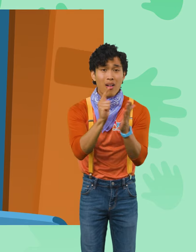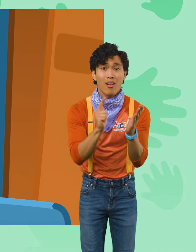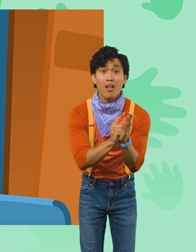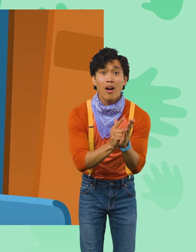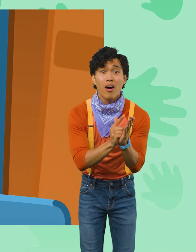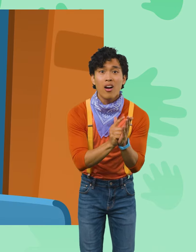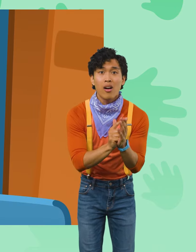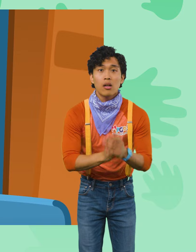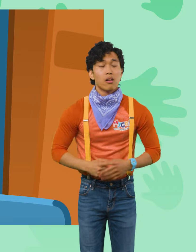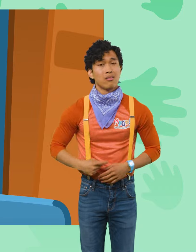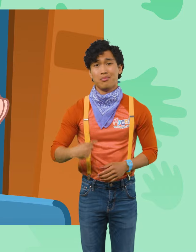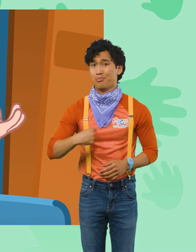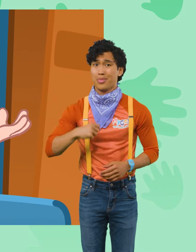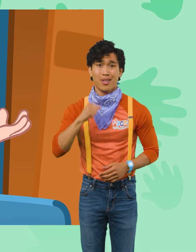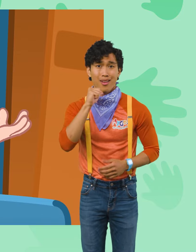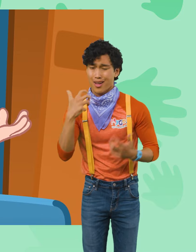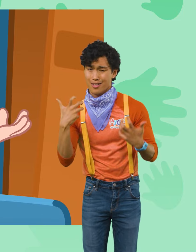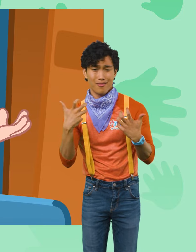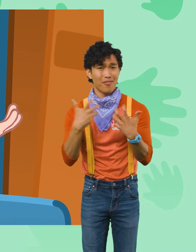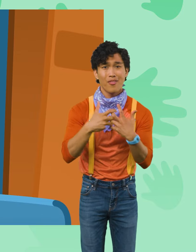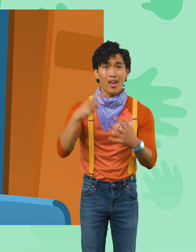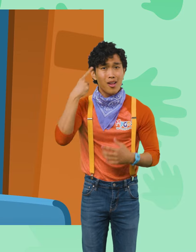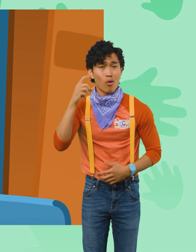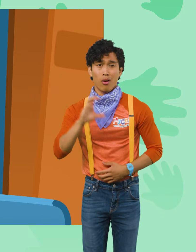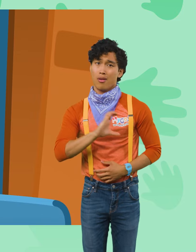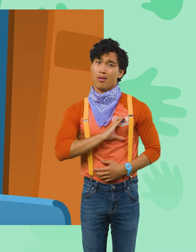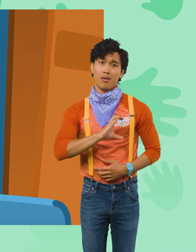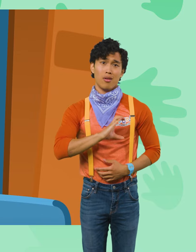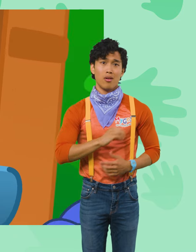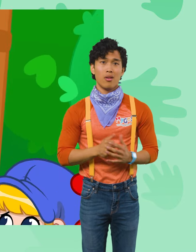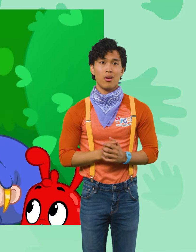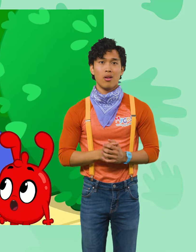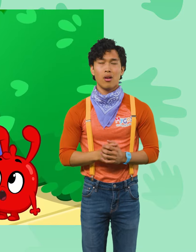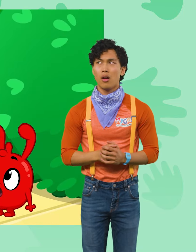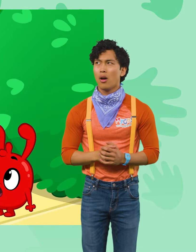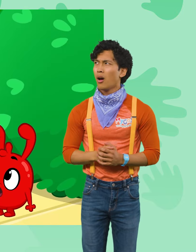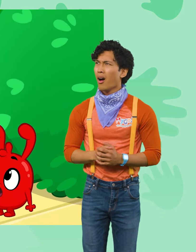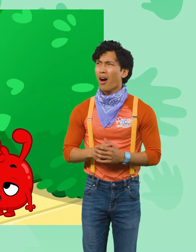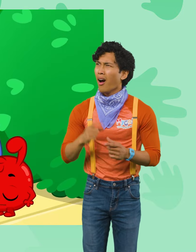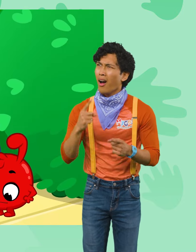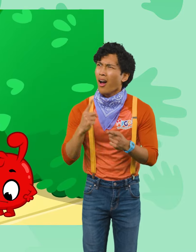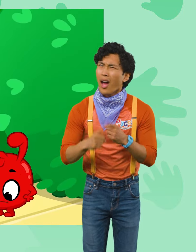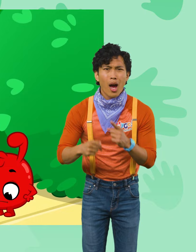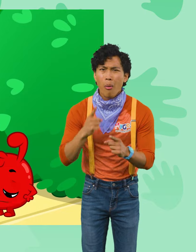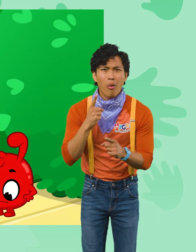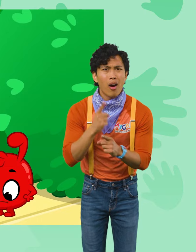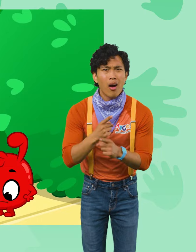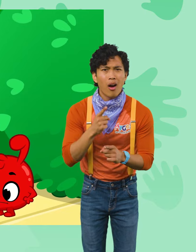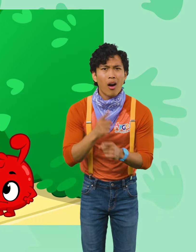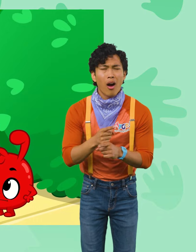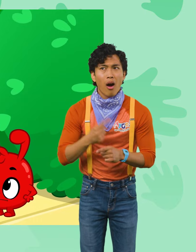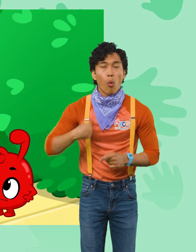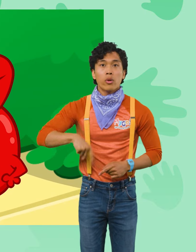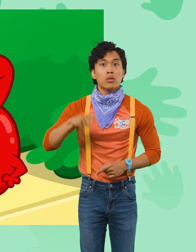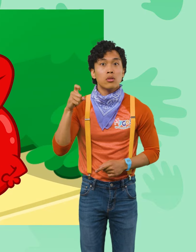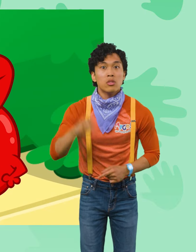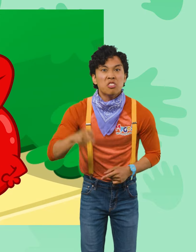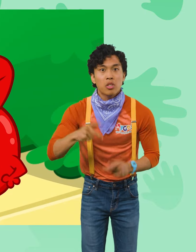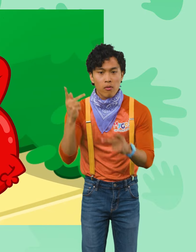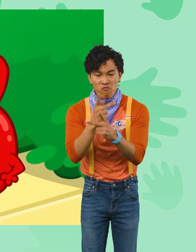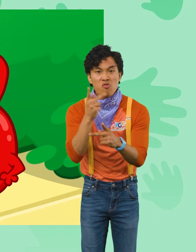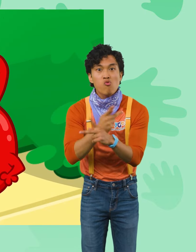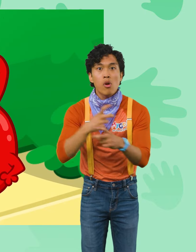laws. I'm not fit to be a police officer. That can't be right. We need to get